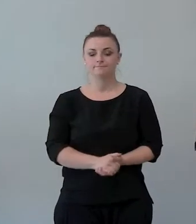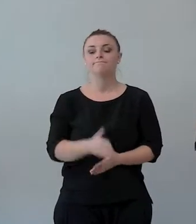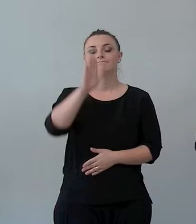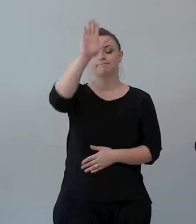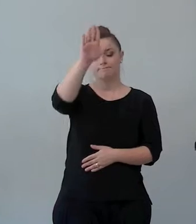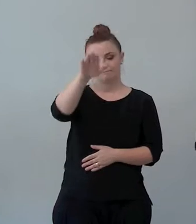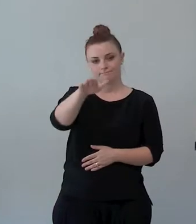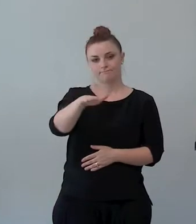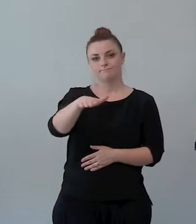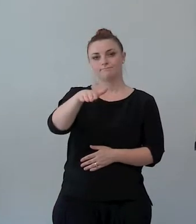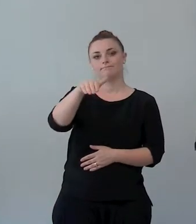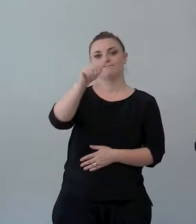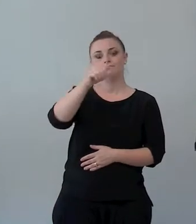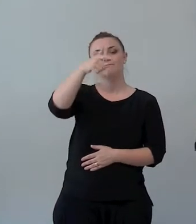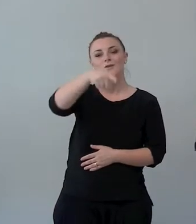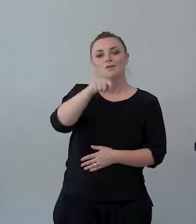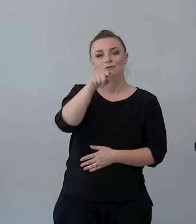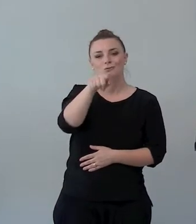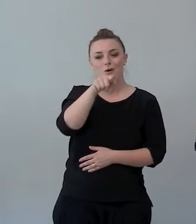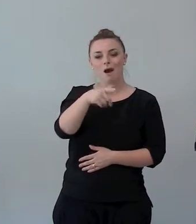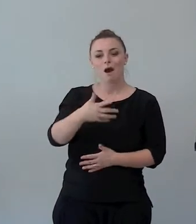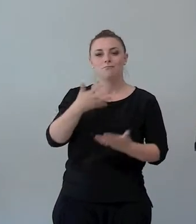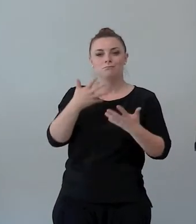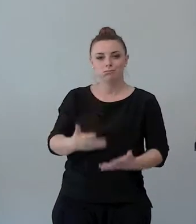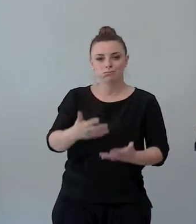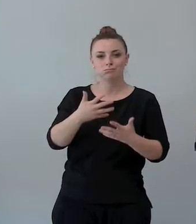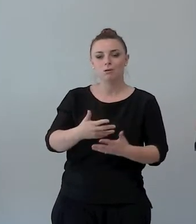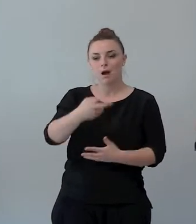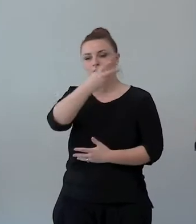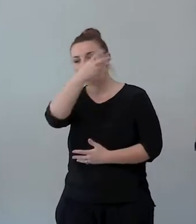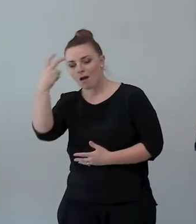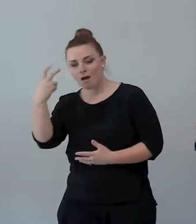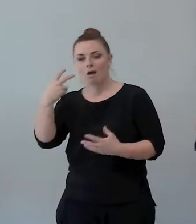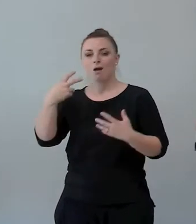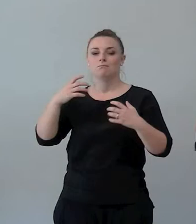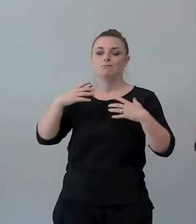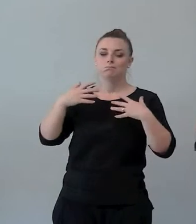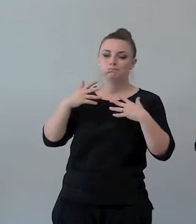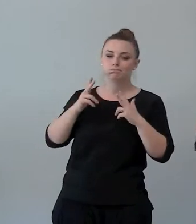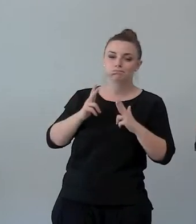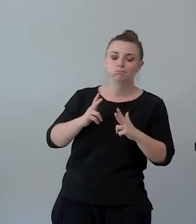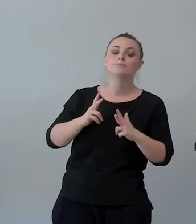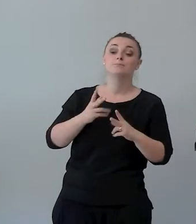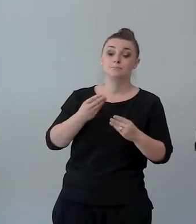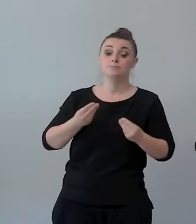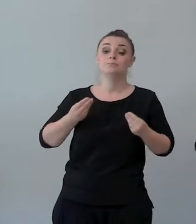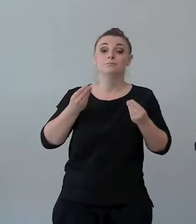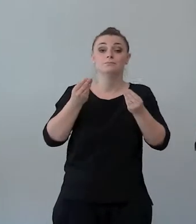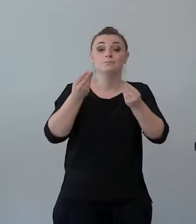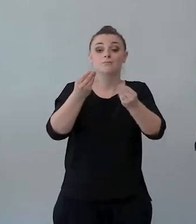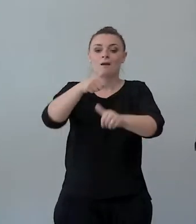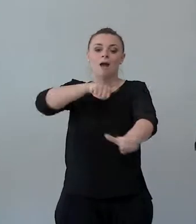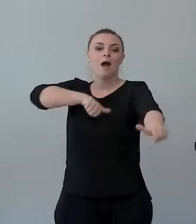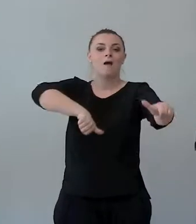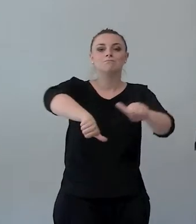me, voi tutti che siete affaticati e oppressi, e io vi darò riposo. The